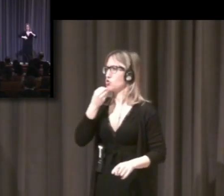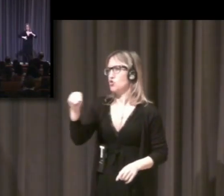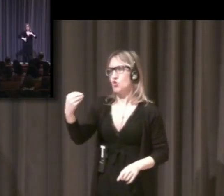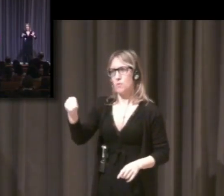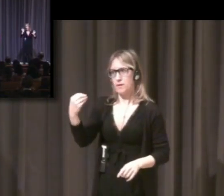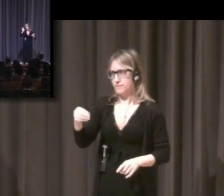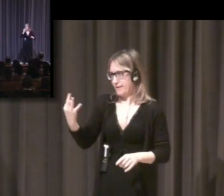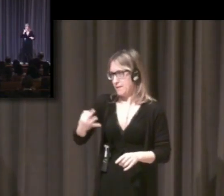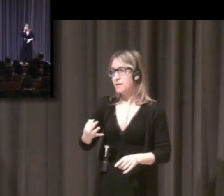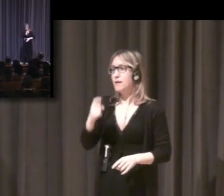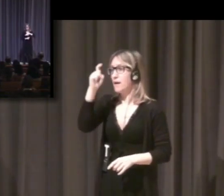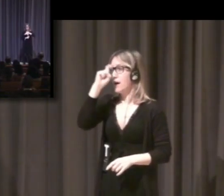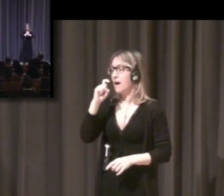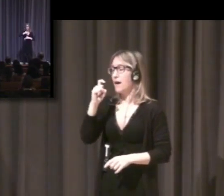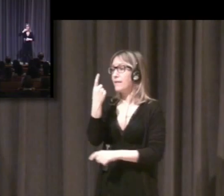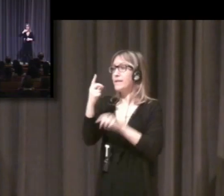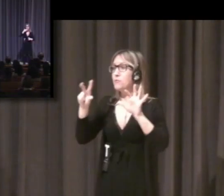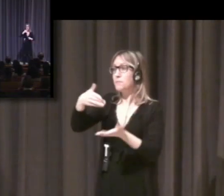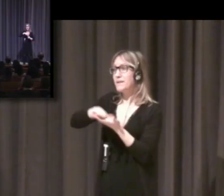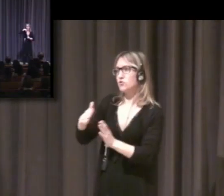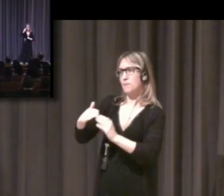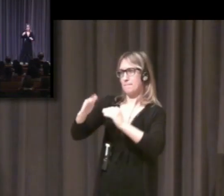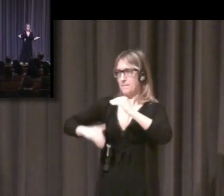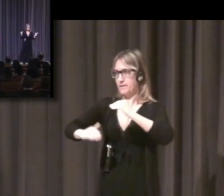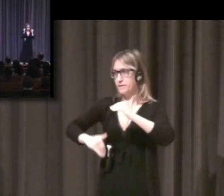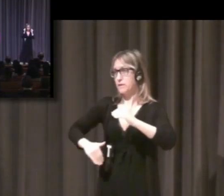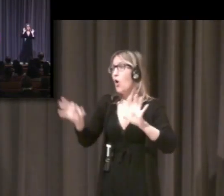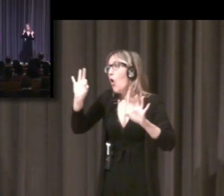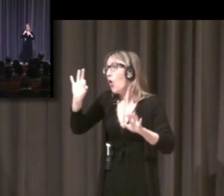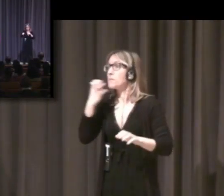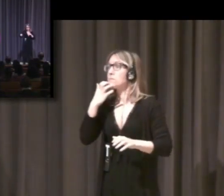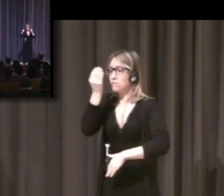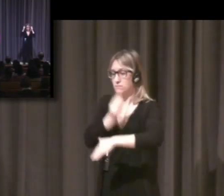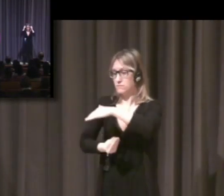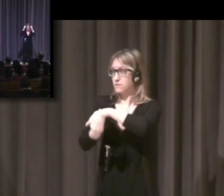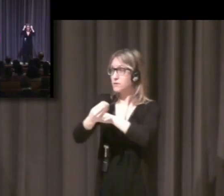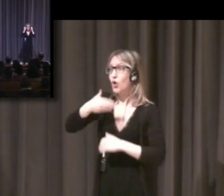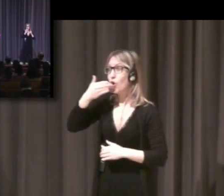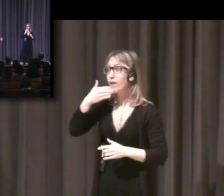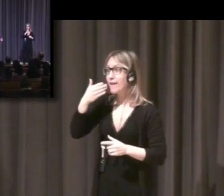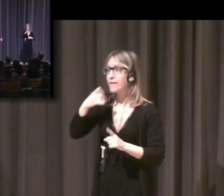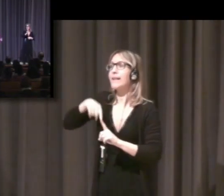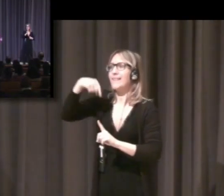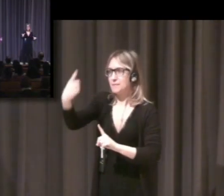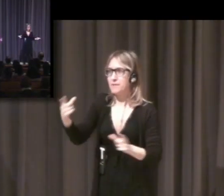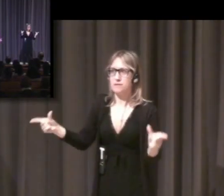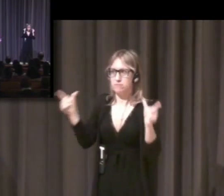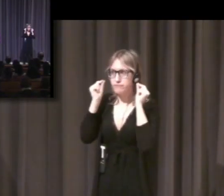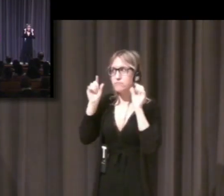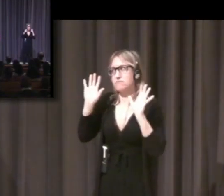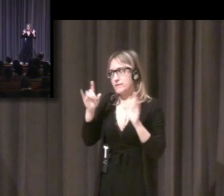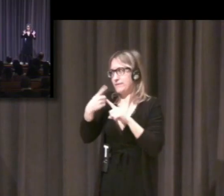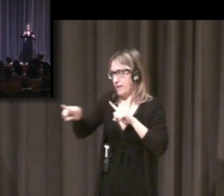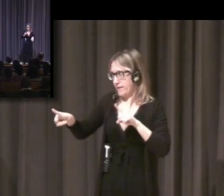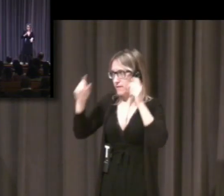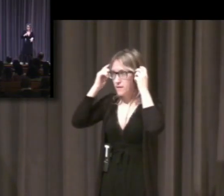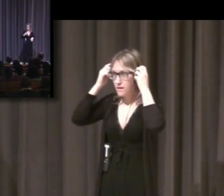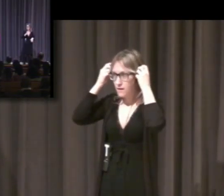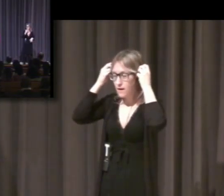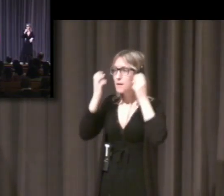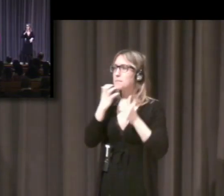hearing, then, you know, if you lose your hearing at 4, you're a very good candidate at 4. If you lose your hearing at 8, you're a very